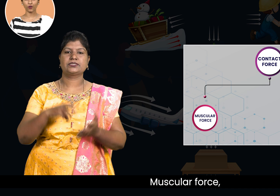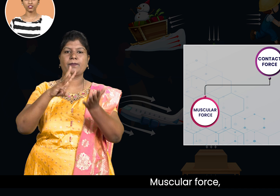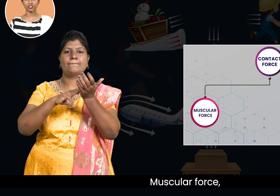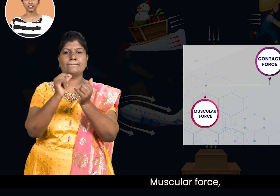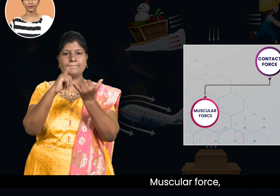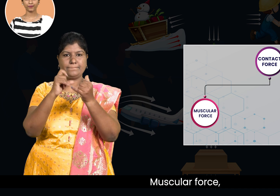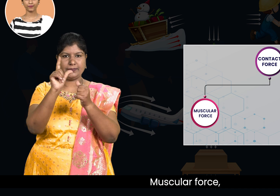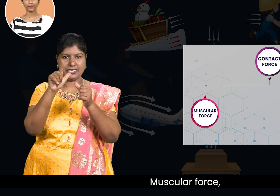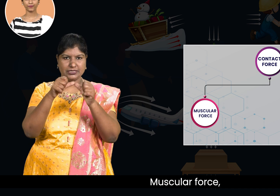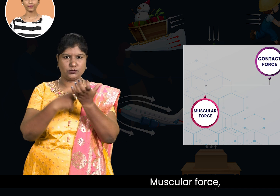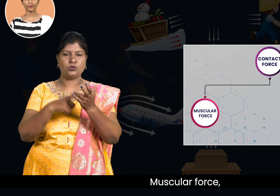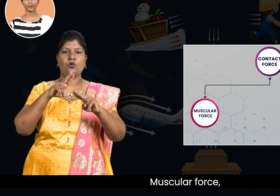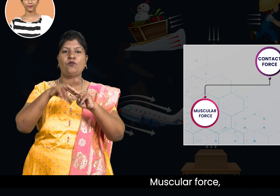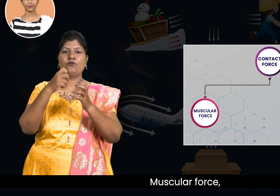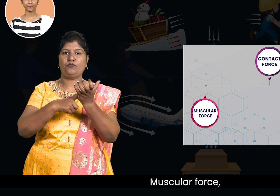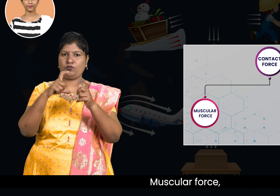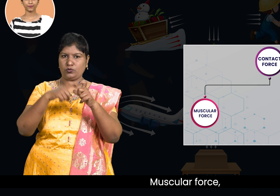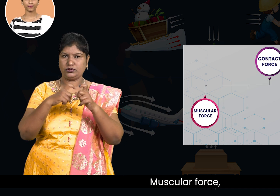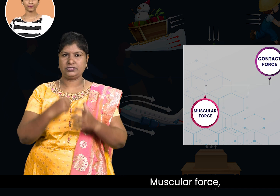muscular force,